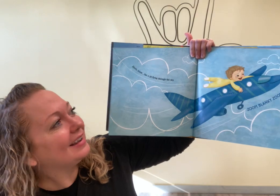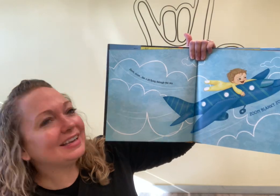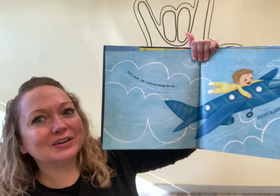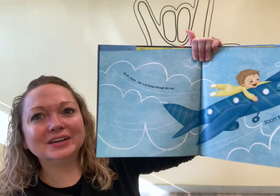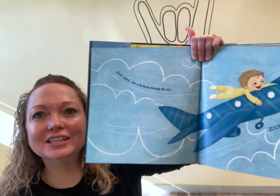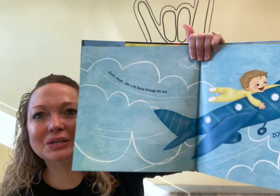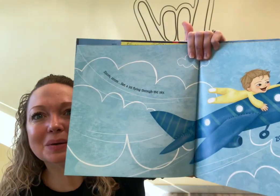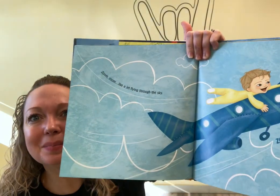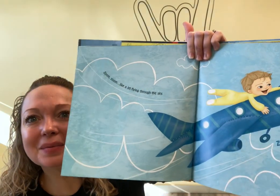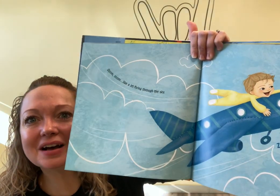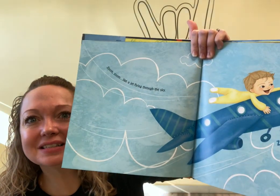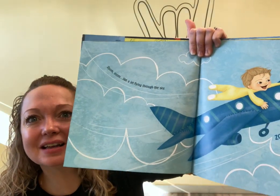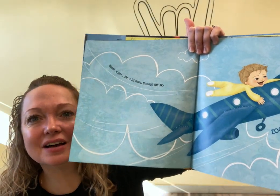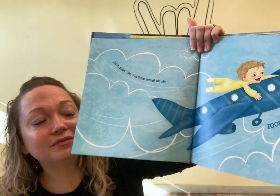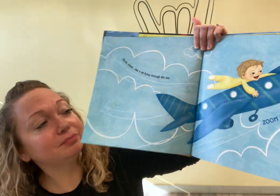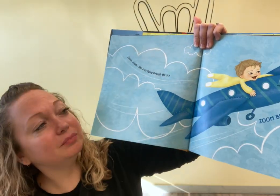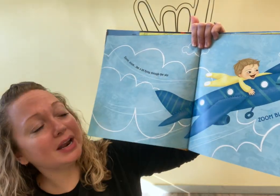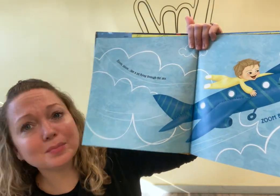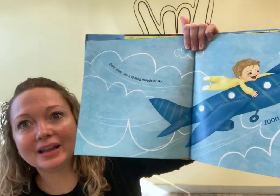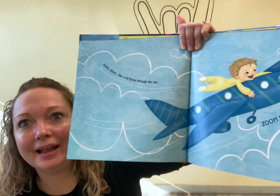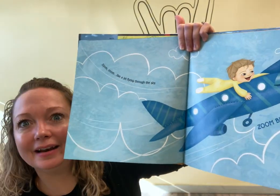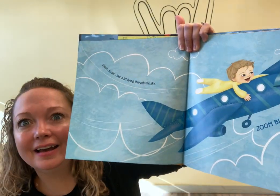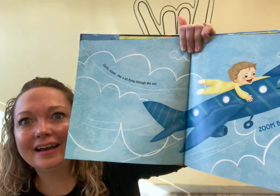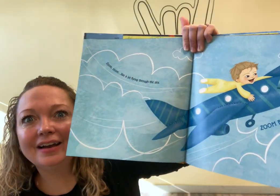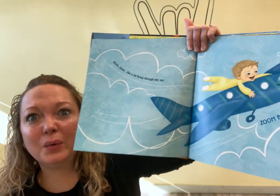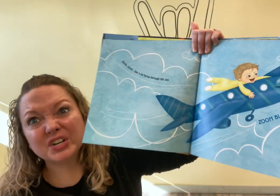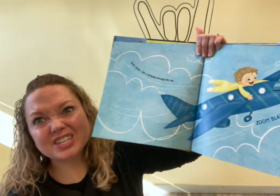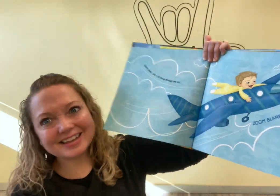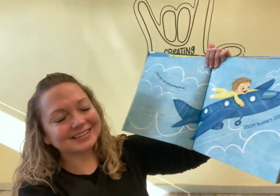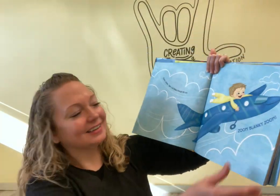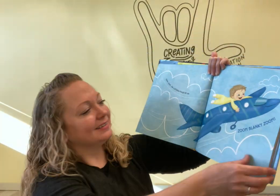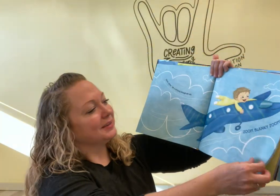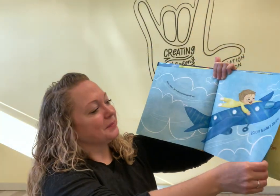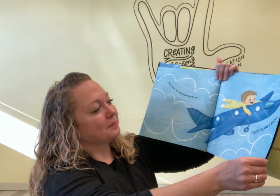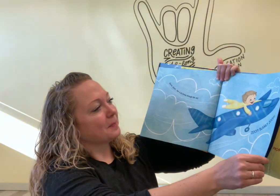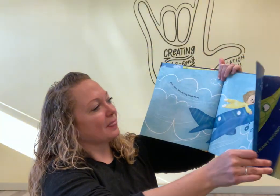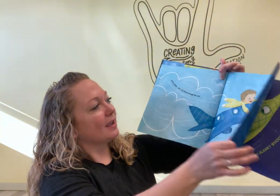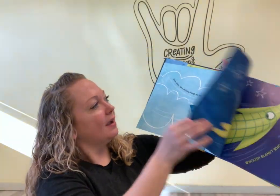turned into a airplane or a jet.